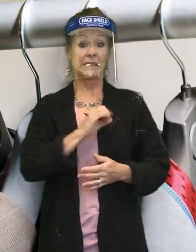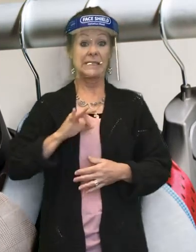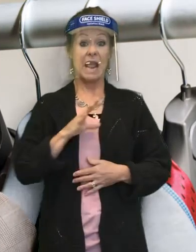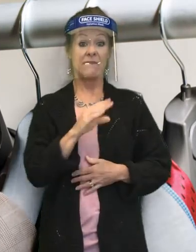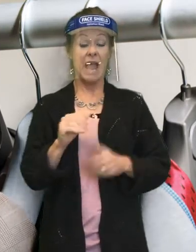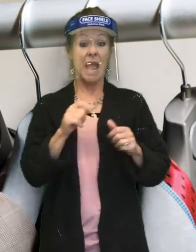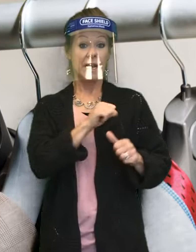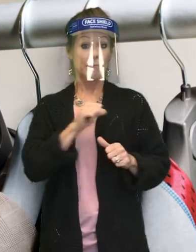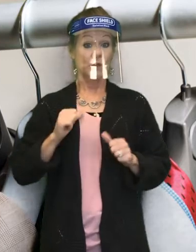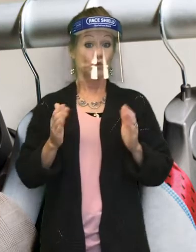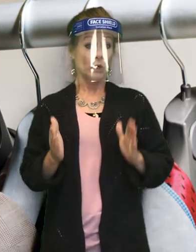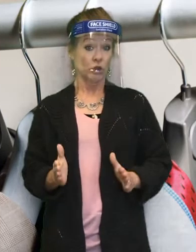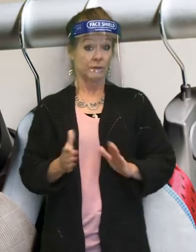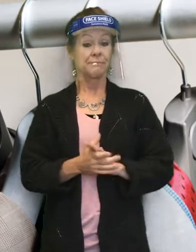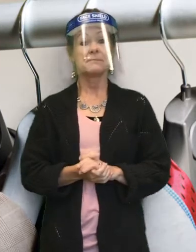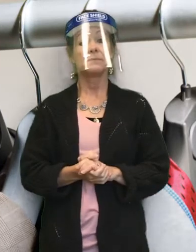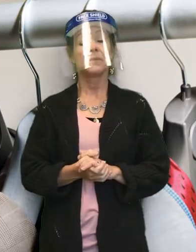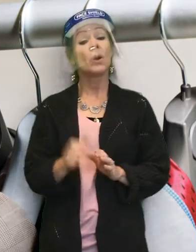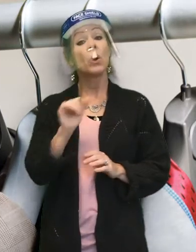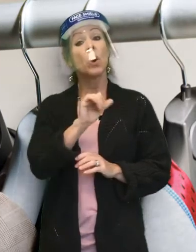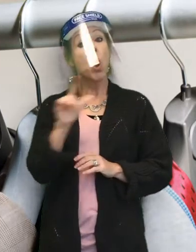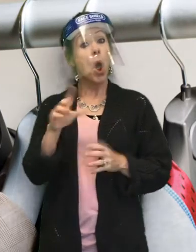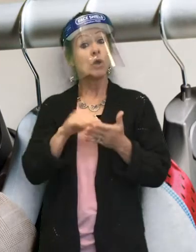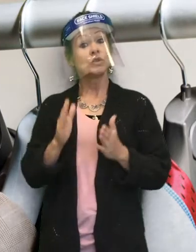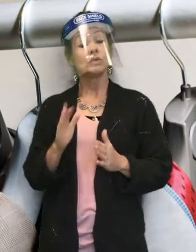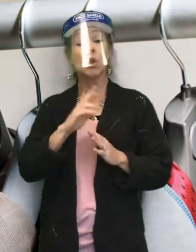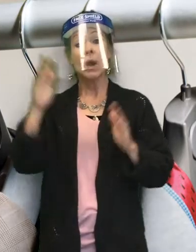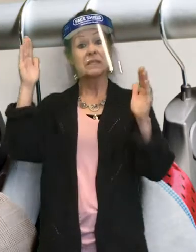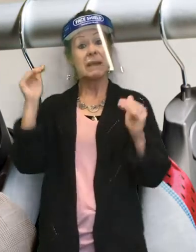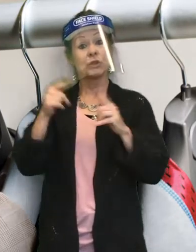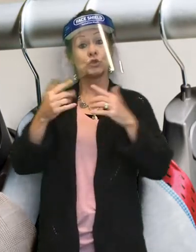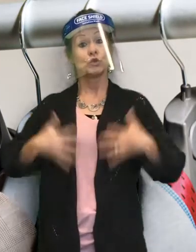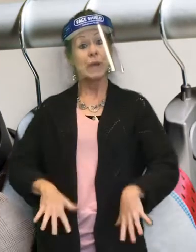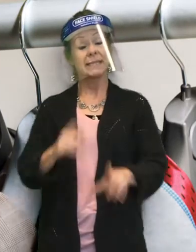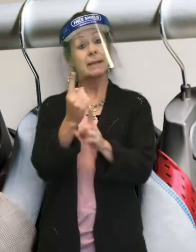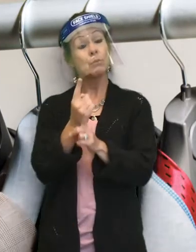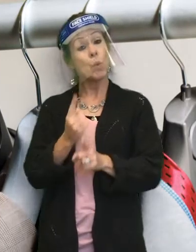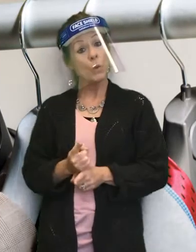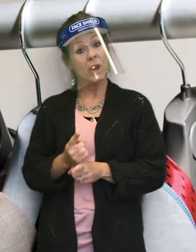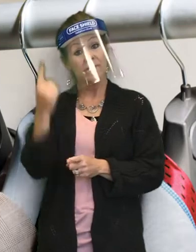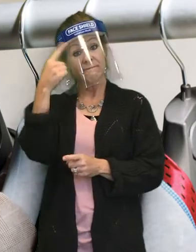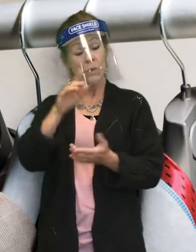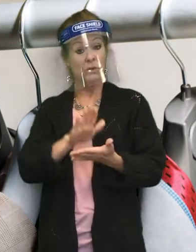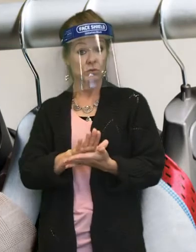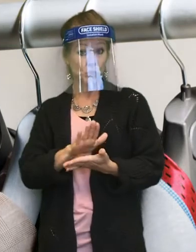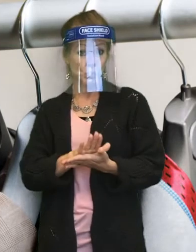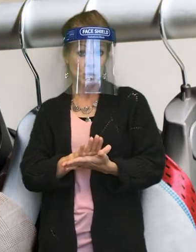and administration. All students are expected to dress appropriately for